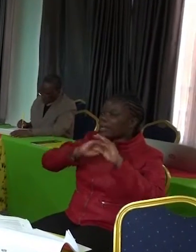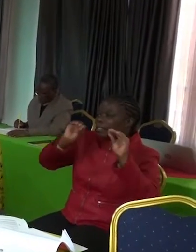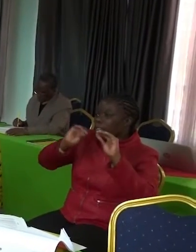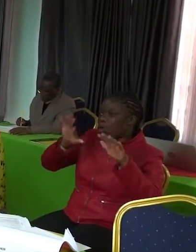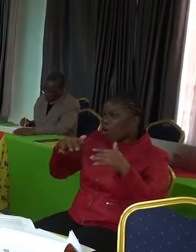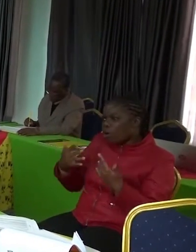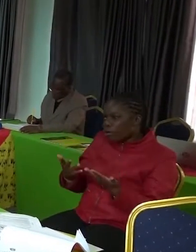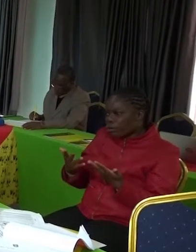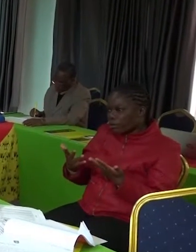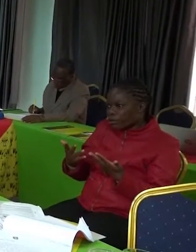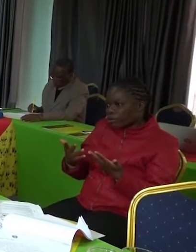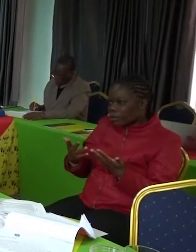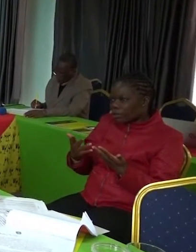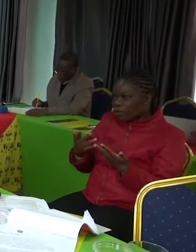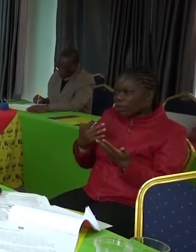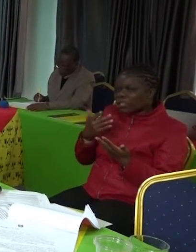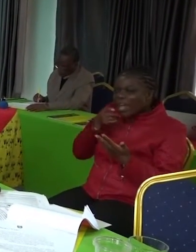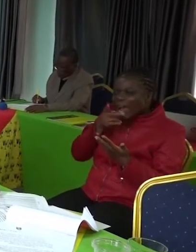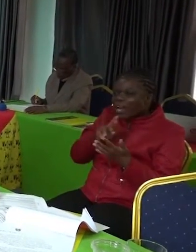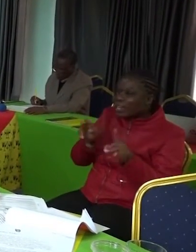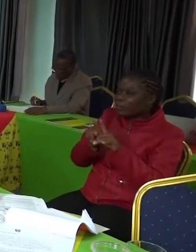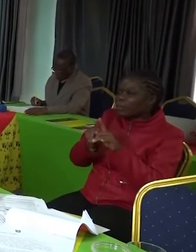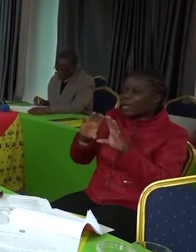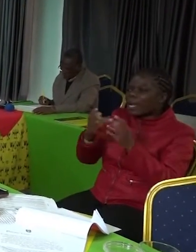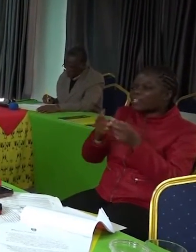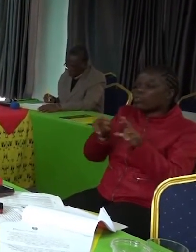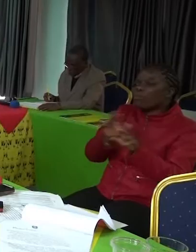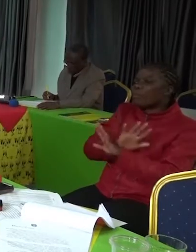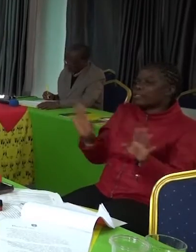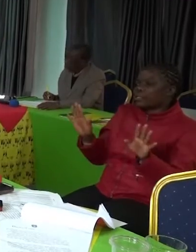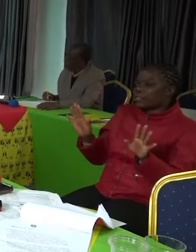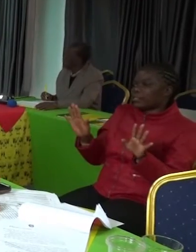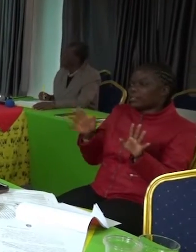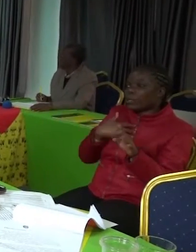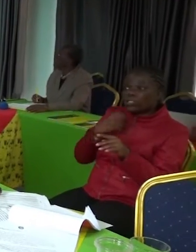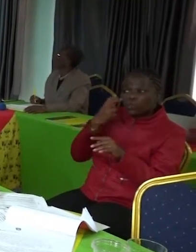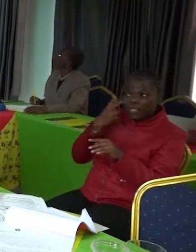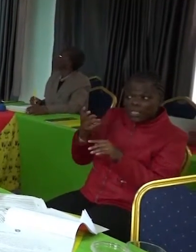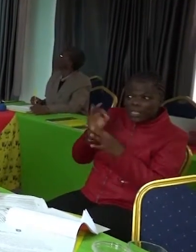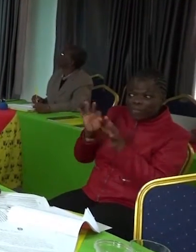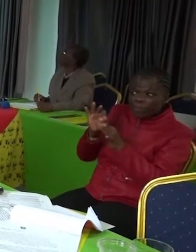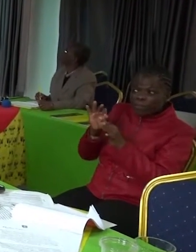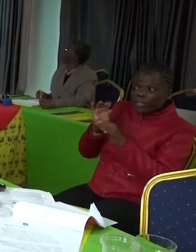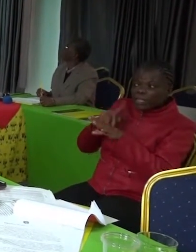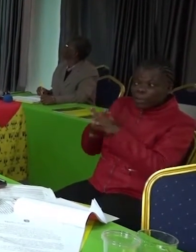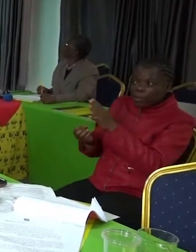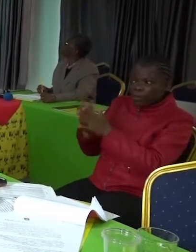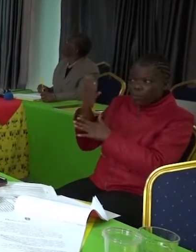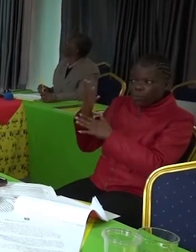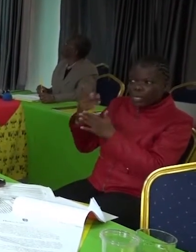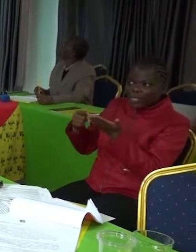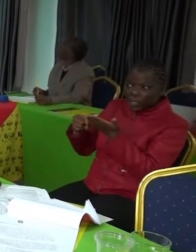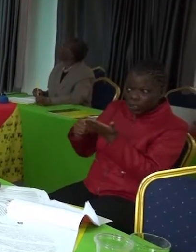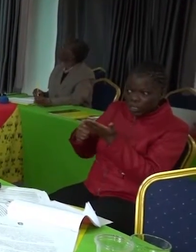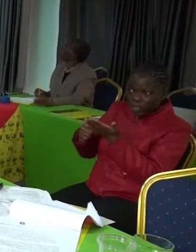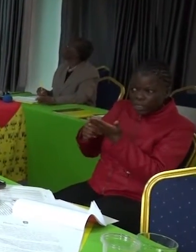or they are just classroom. Yeah? So we have already seen what they can do